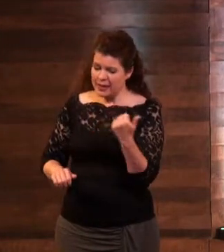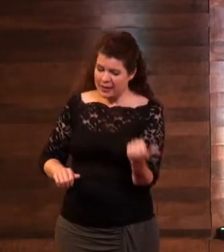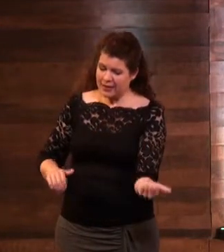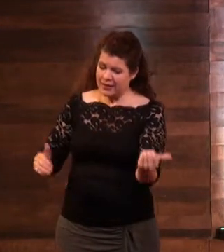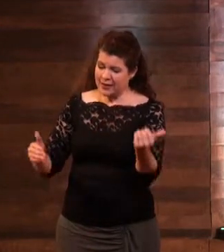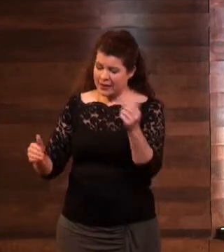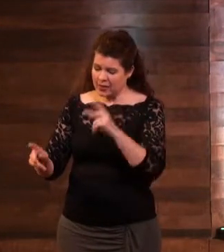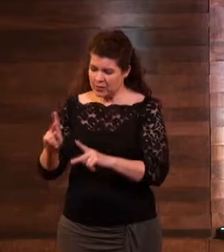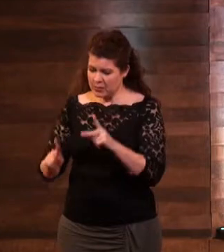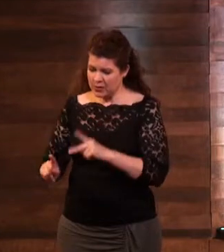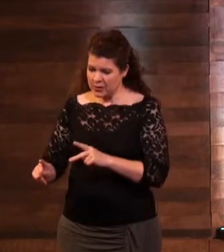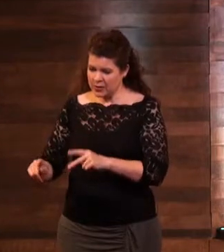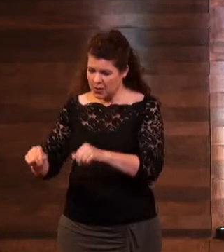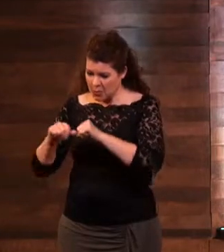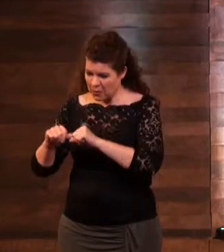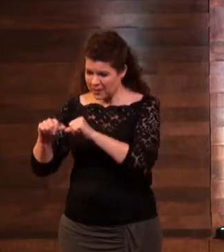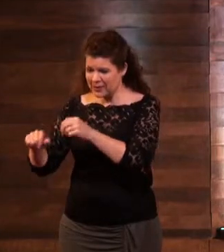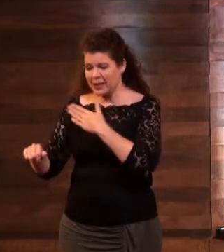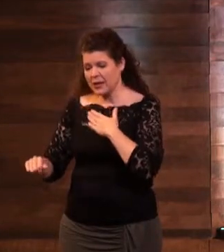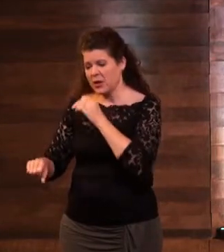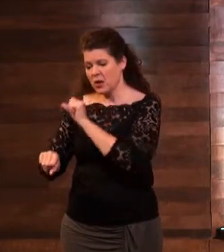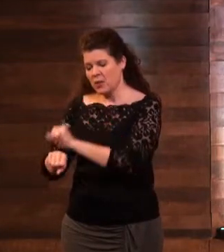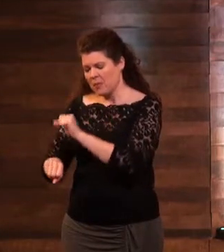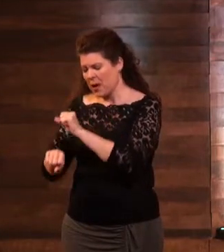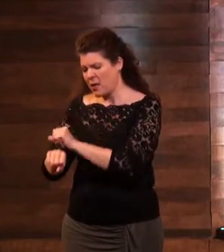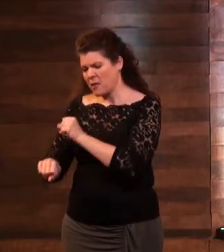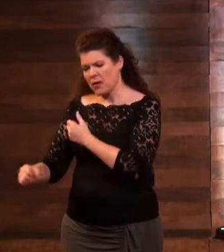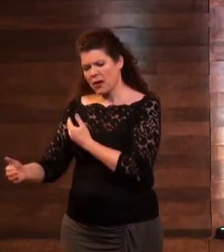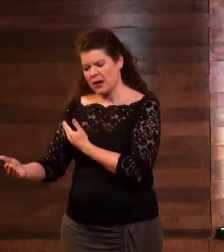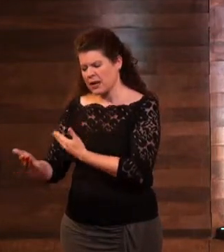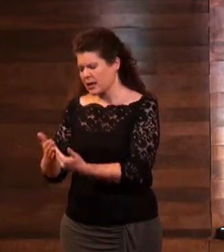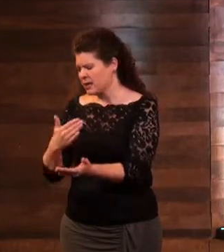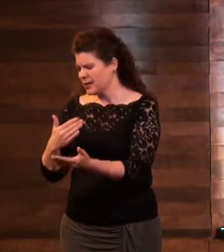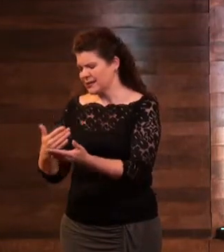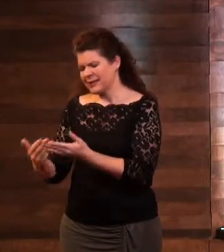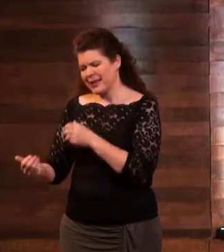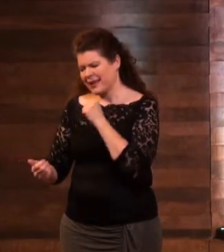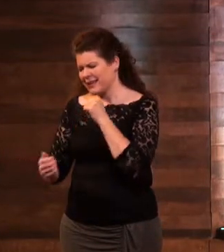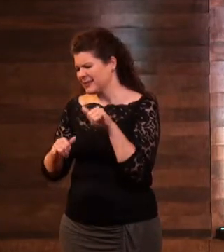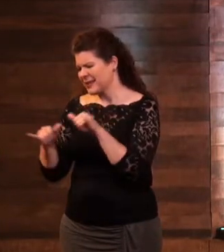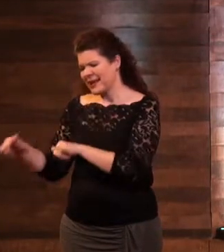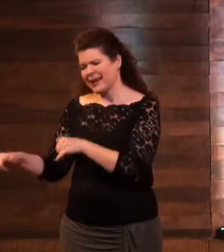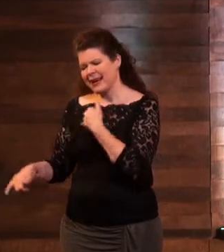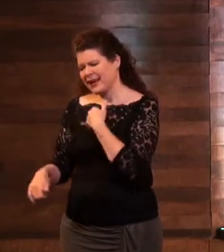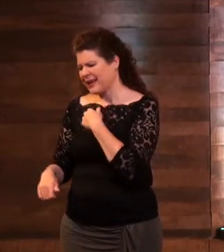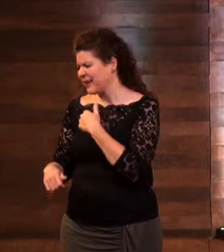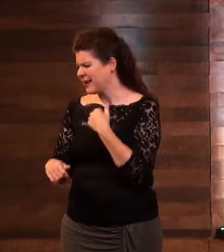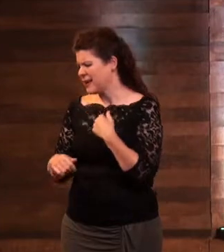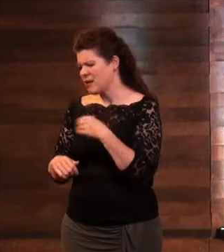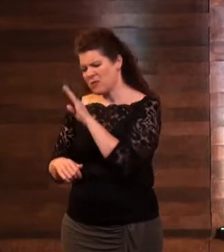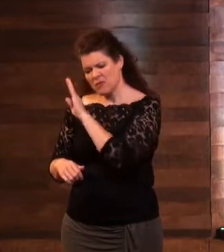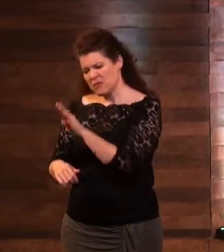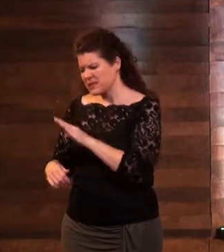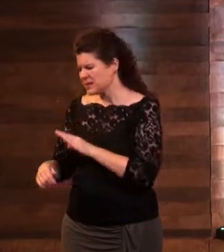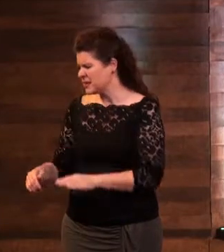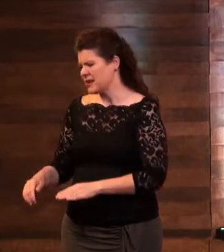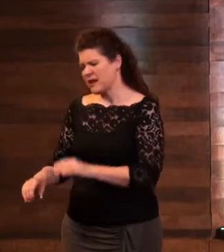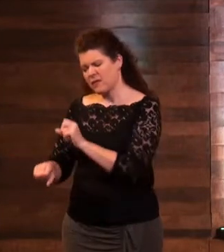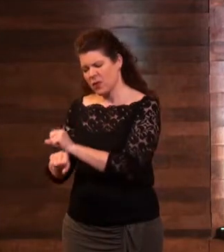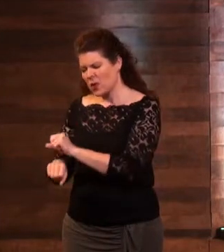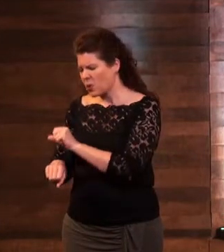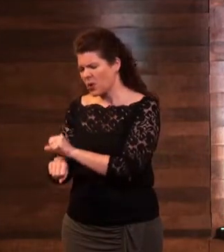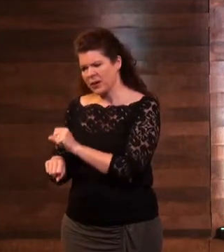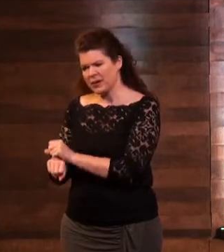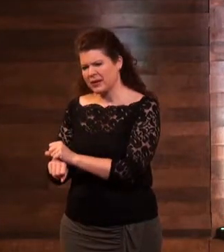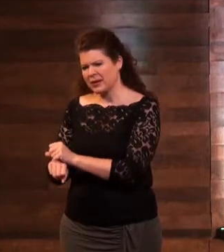my spot like I was never even there. Where's the significance in that? What's